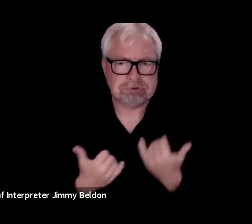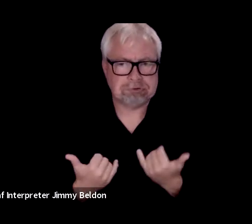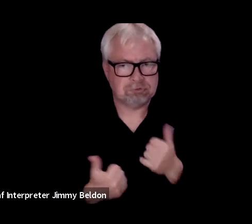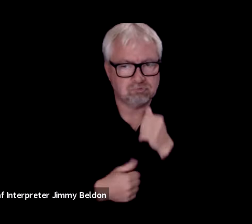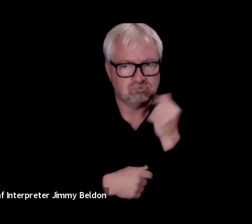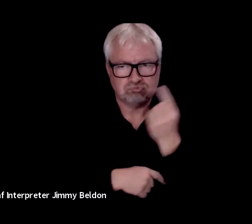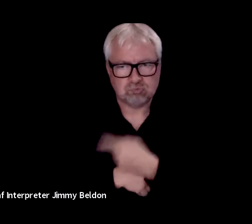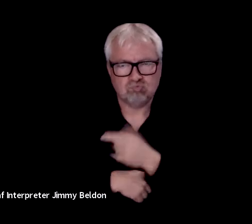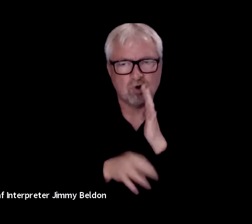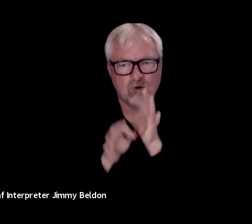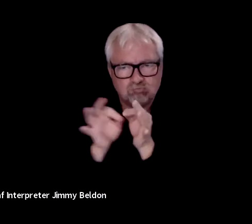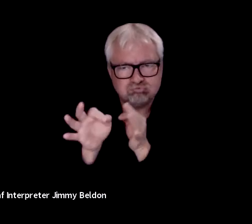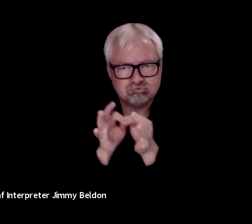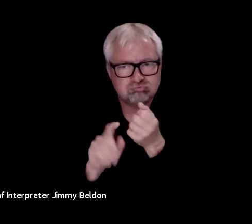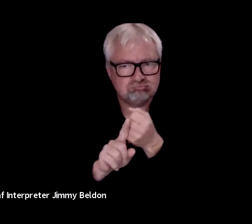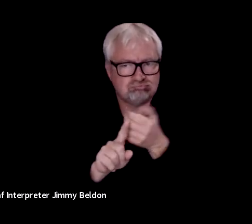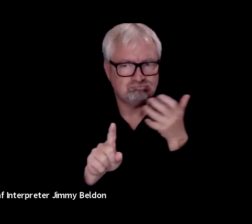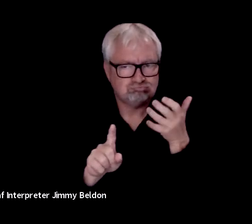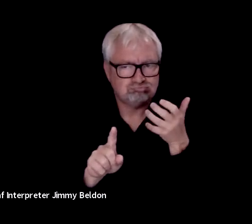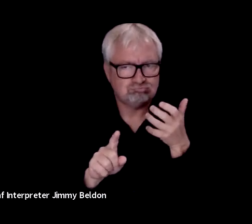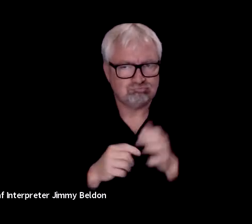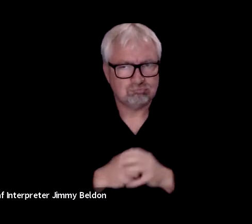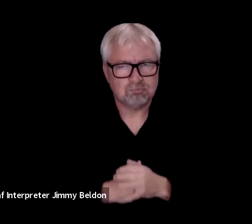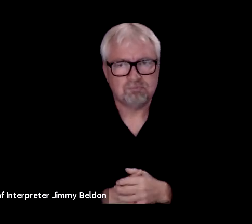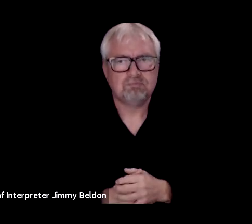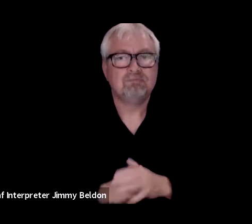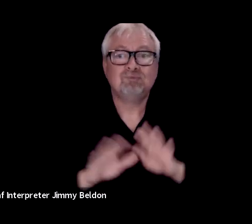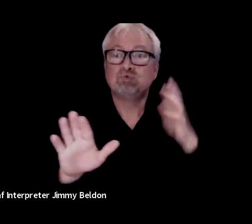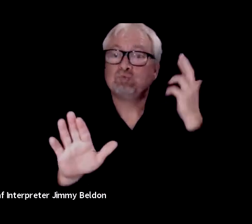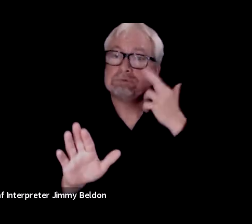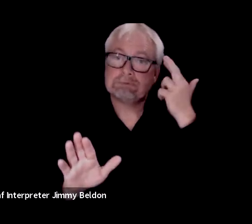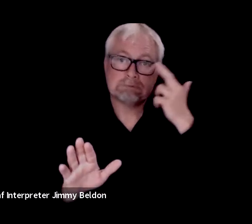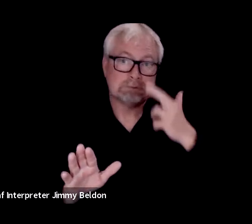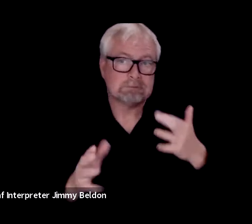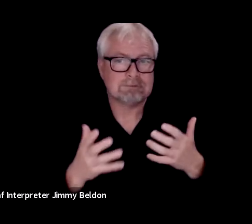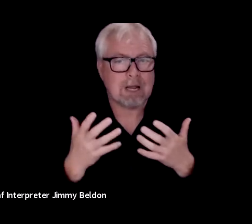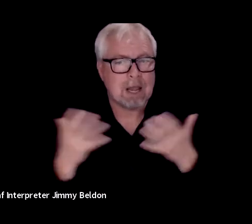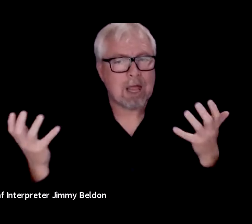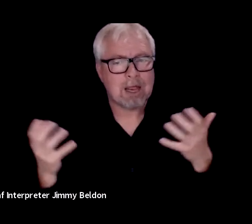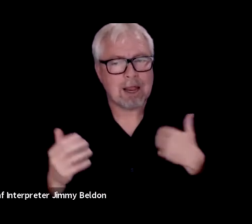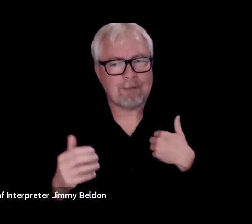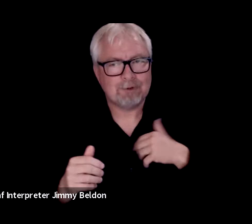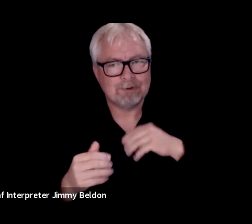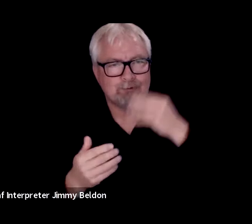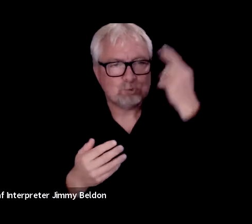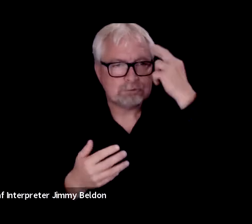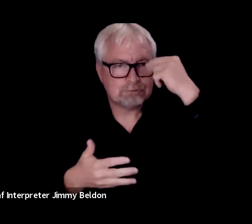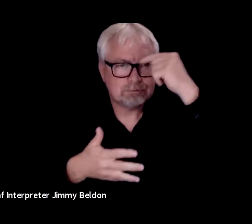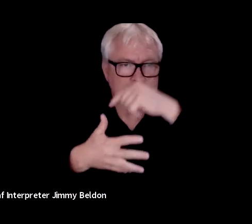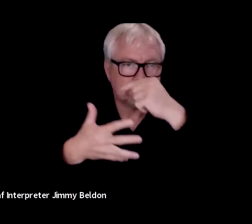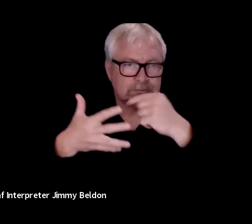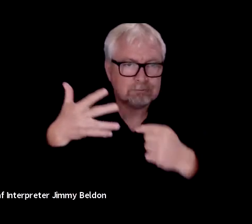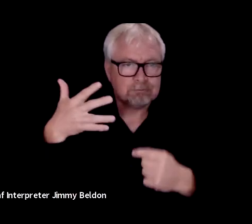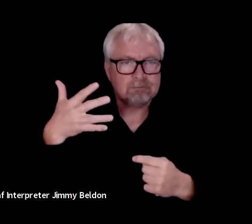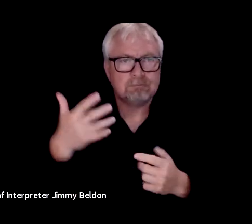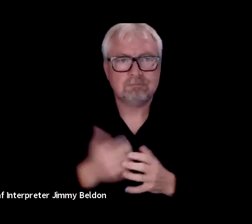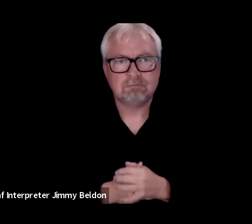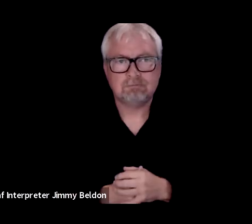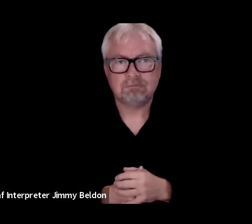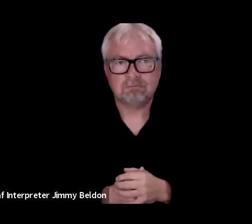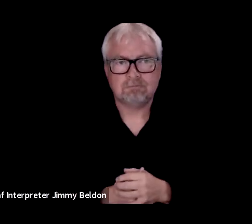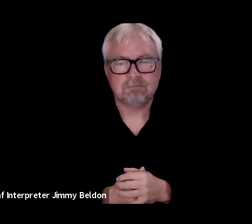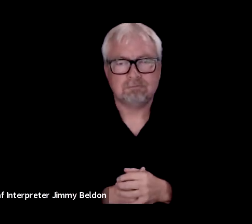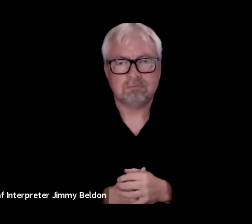factors. It's that we are reaching a smaller percentage of cases through the case investigation and contact tracing